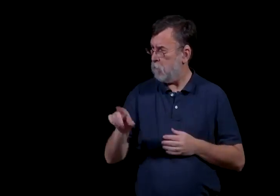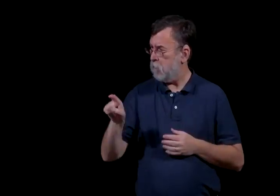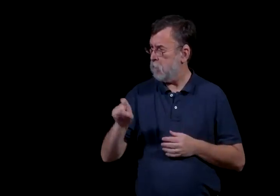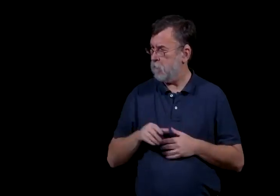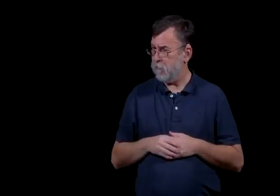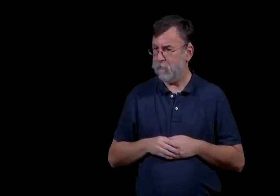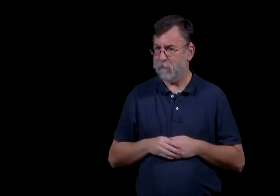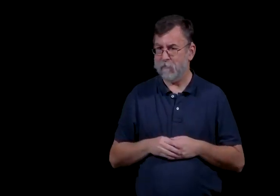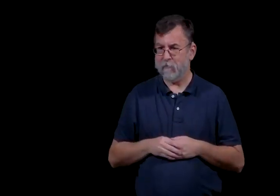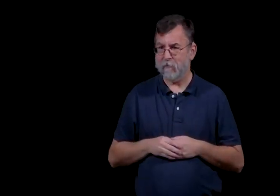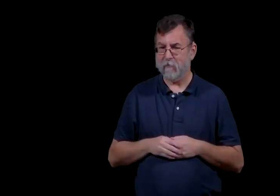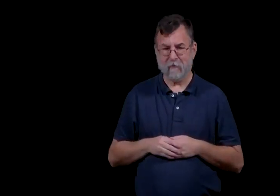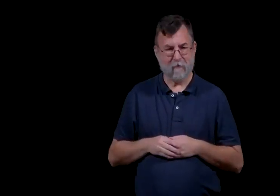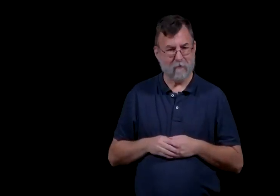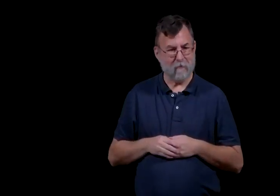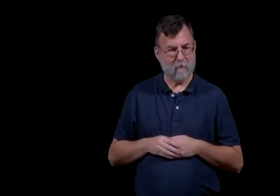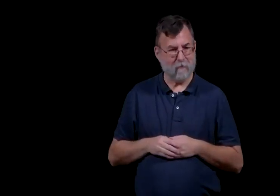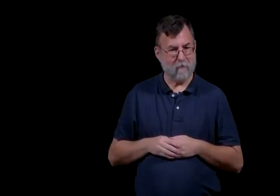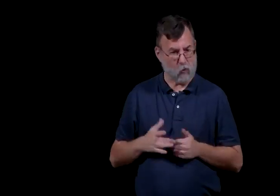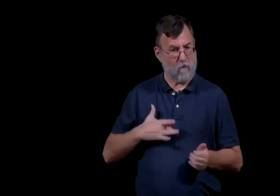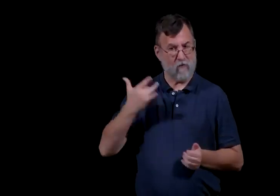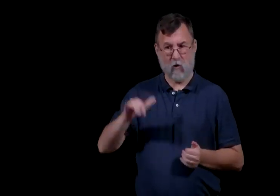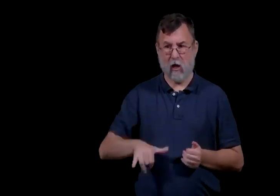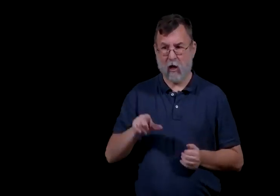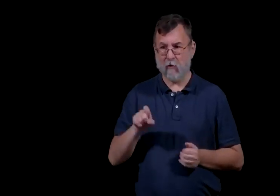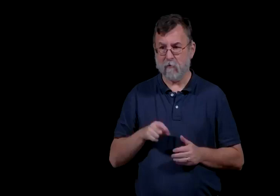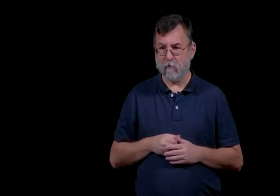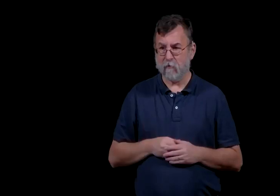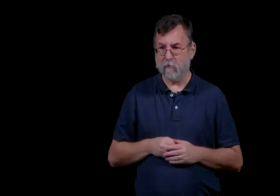Do you believe that? People are nodding. Yes.